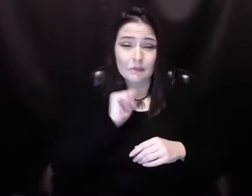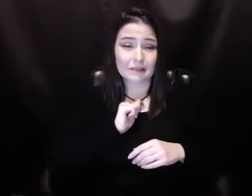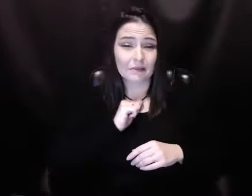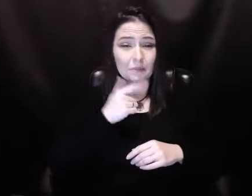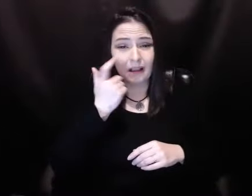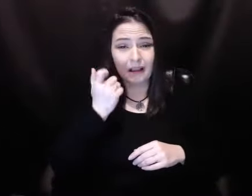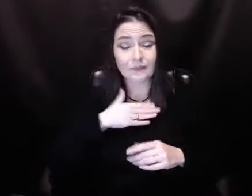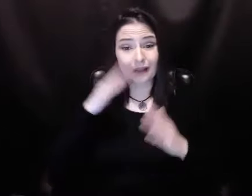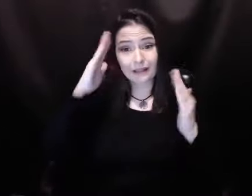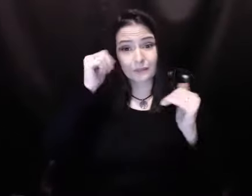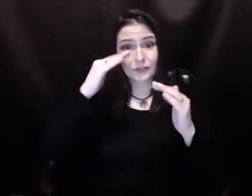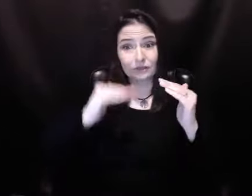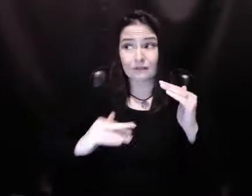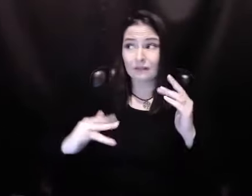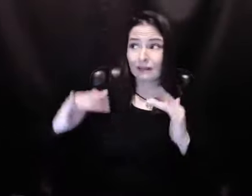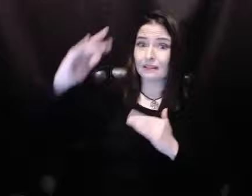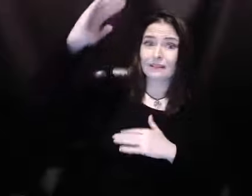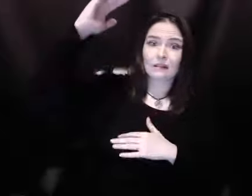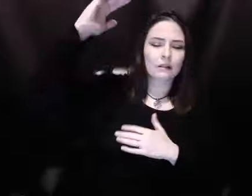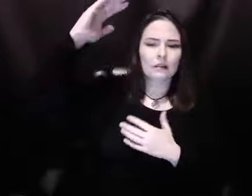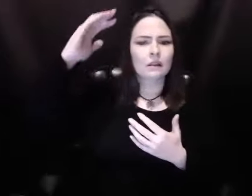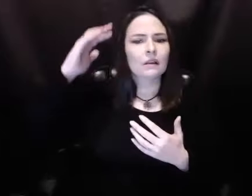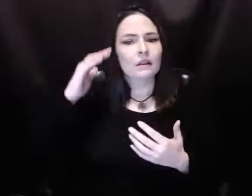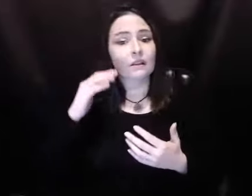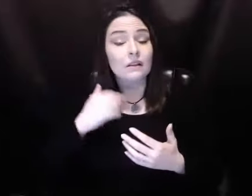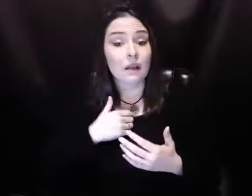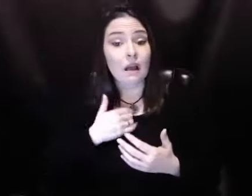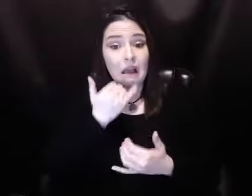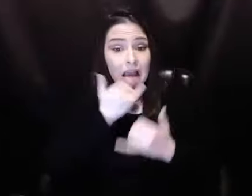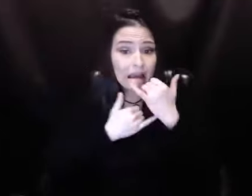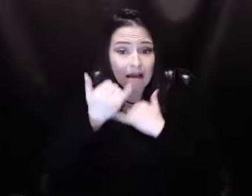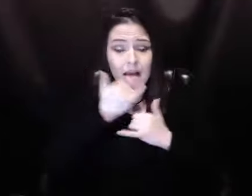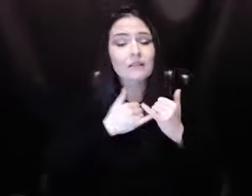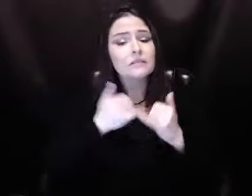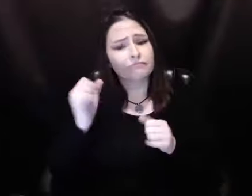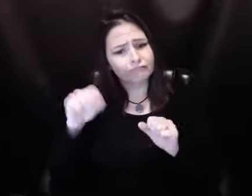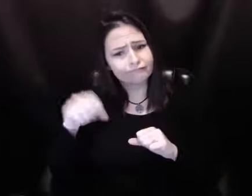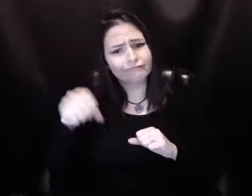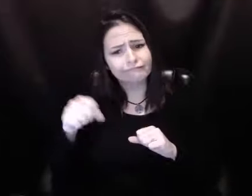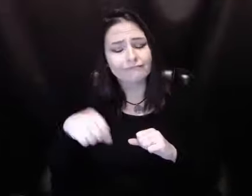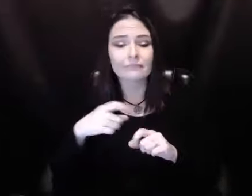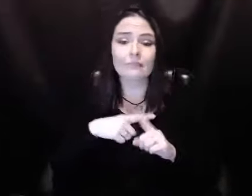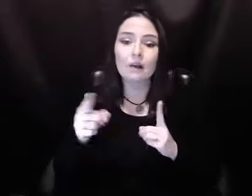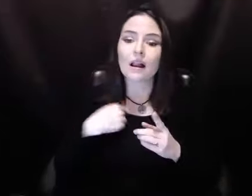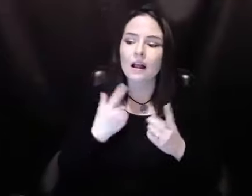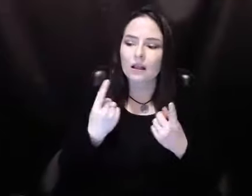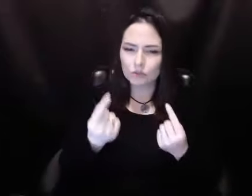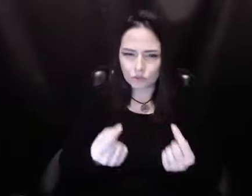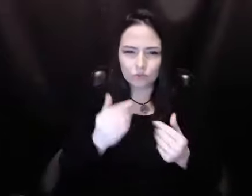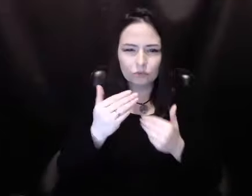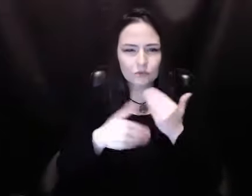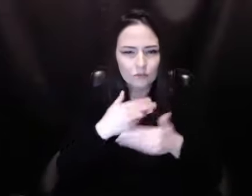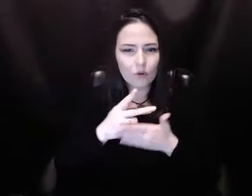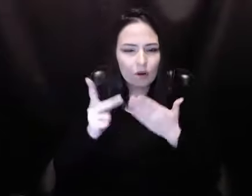And if today my best was not good enough, that's okay. I can try again tomorrow. The program for me is really